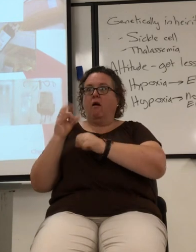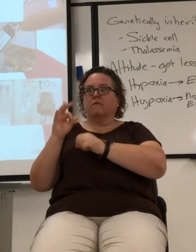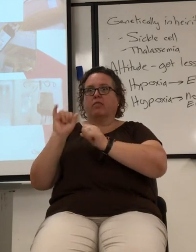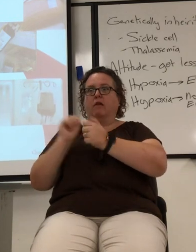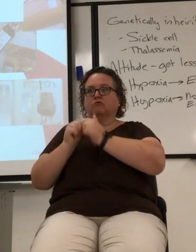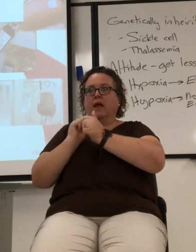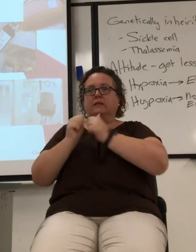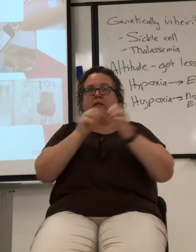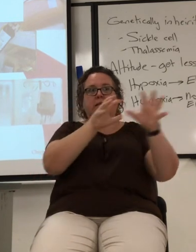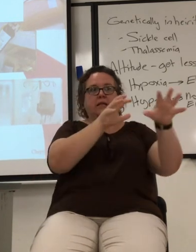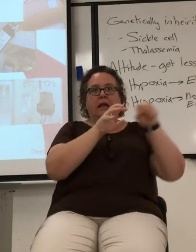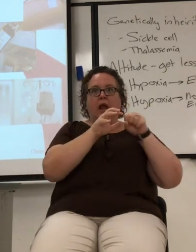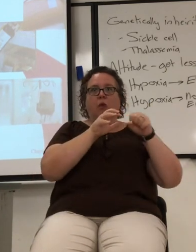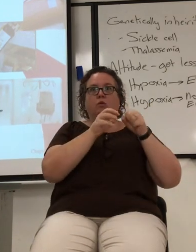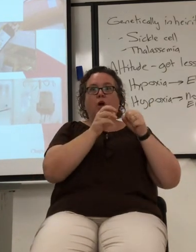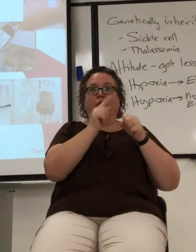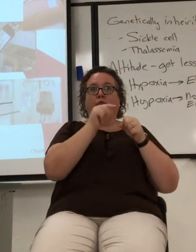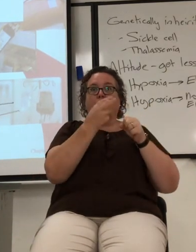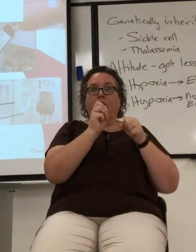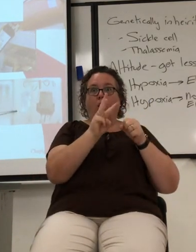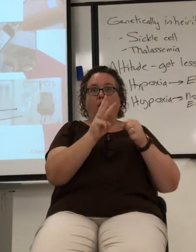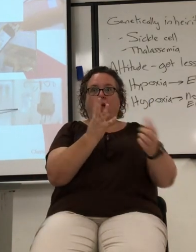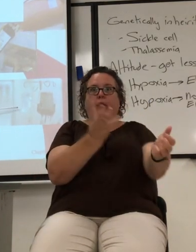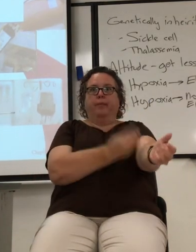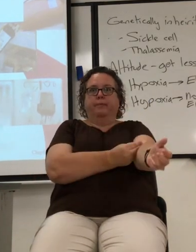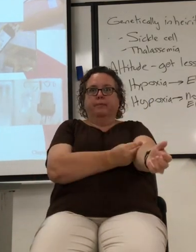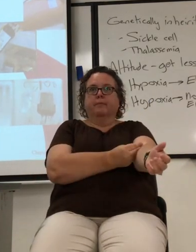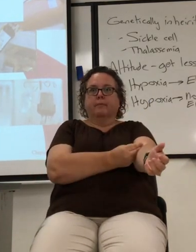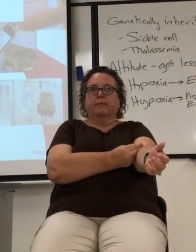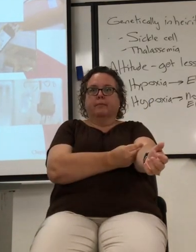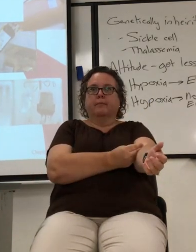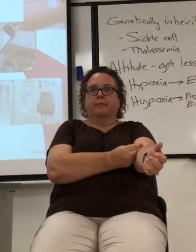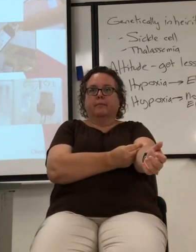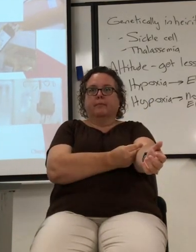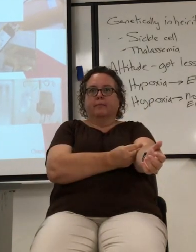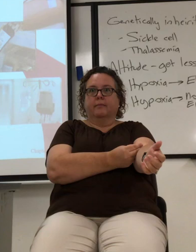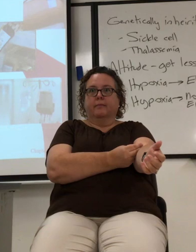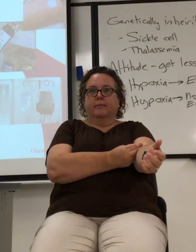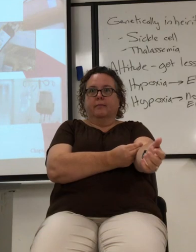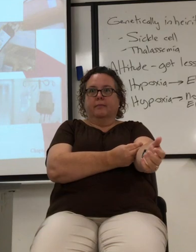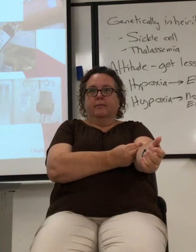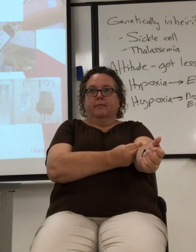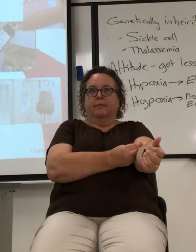that out, thaw it out, and drop your own bag of blood on yourself.